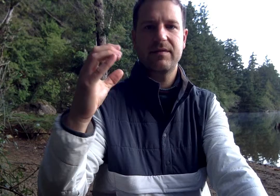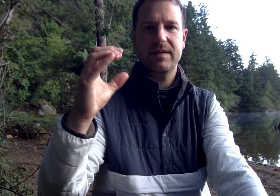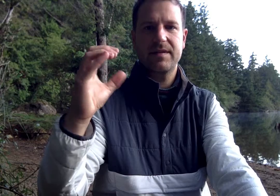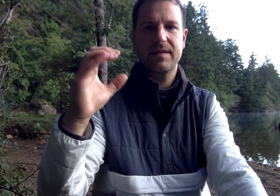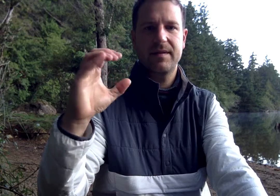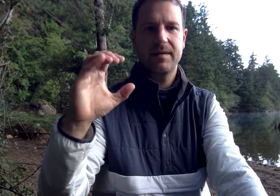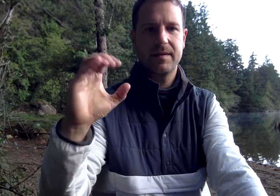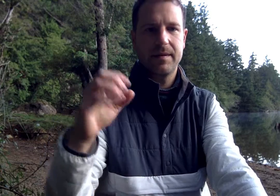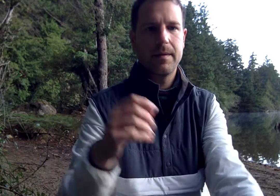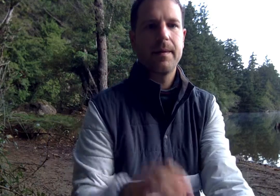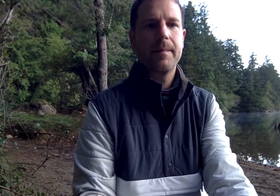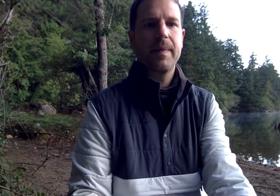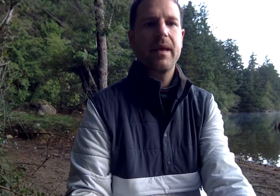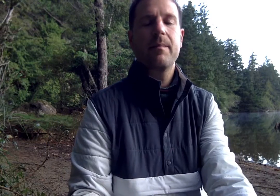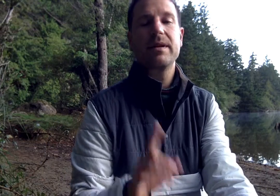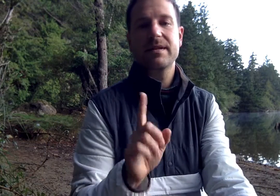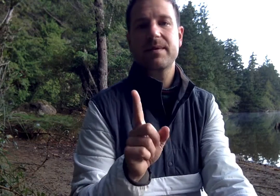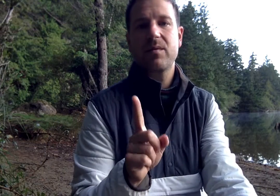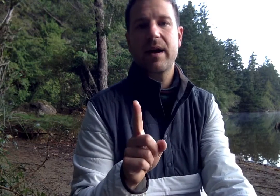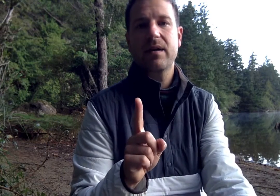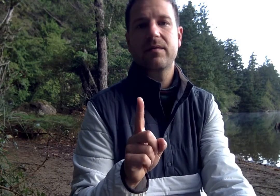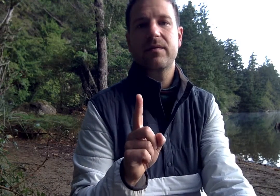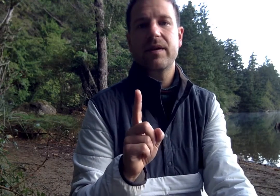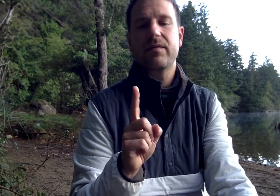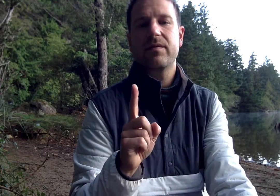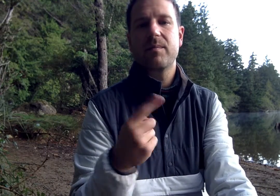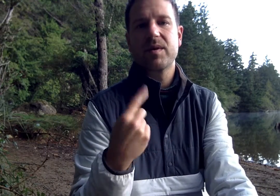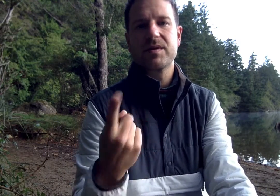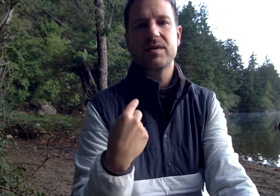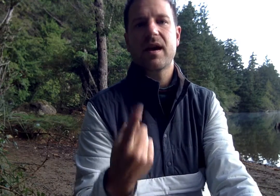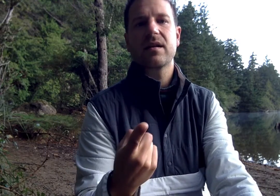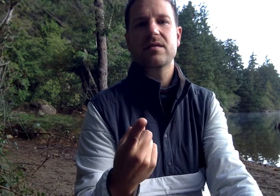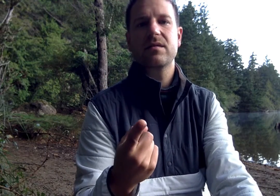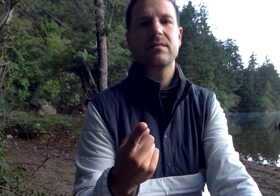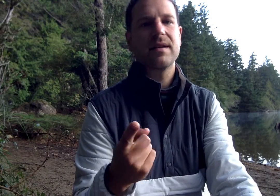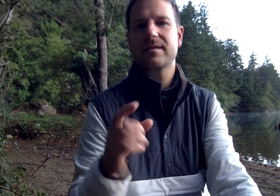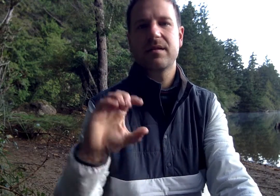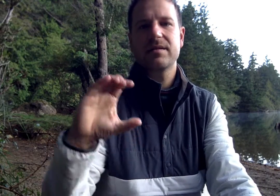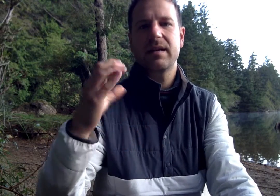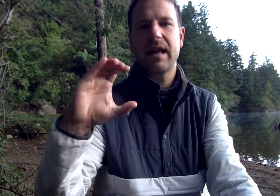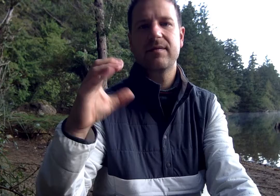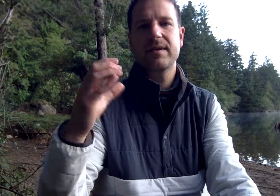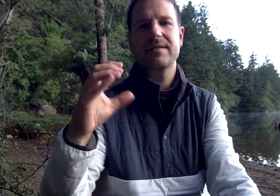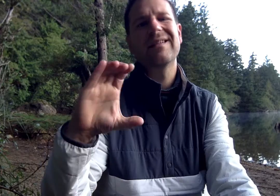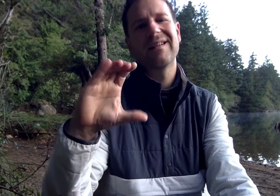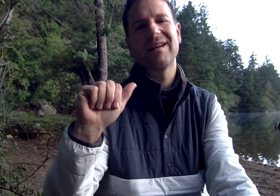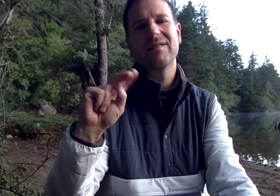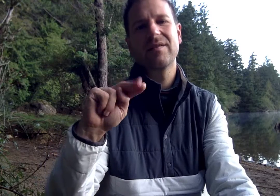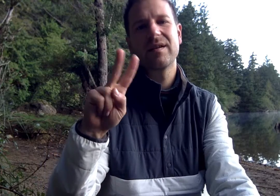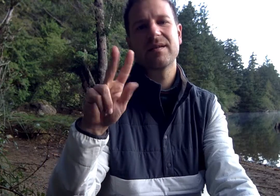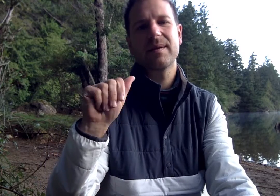canvas. But just be aware of if the person you're talking to doesn't understand canvas that you're going to have to fingerspell it.